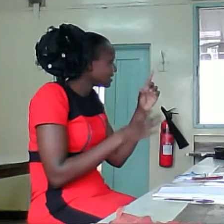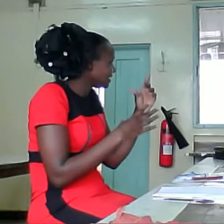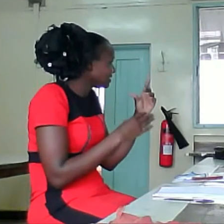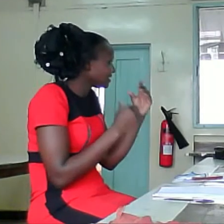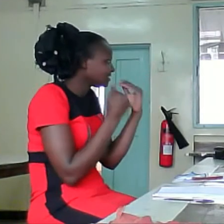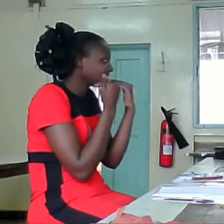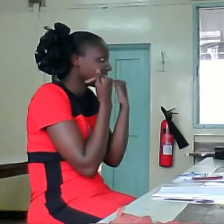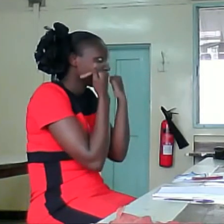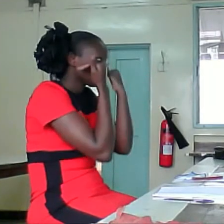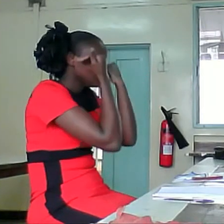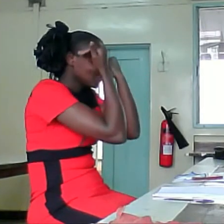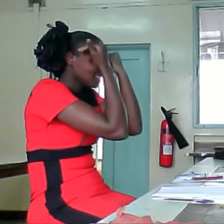kaisha?